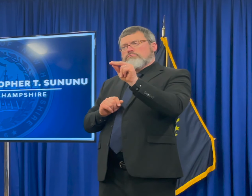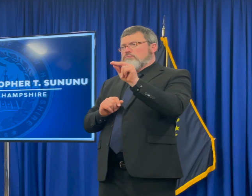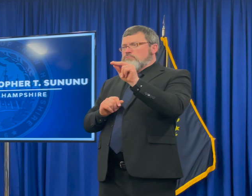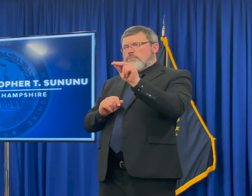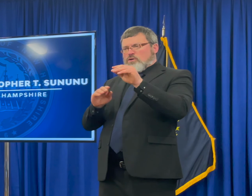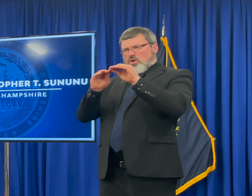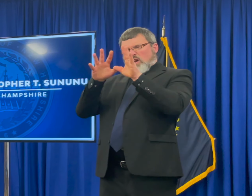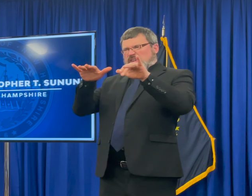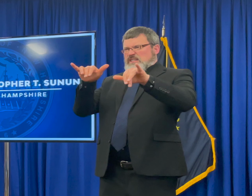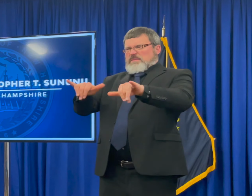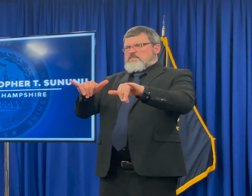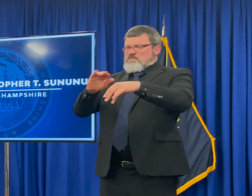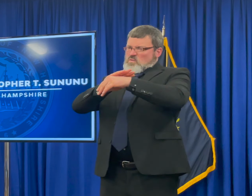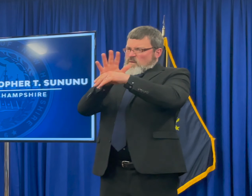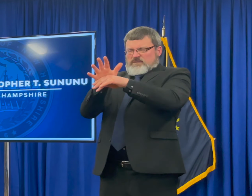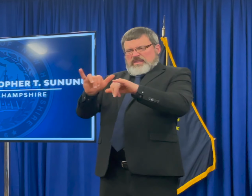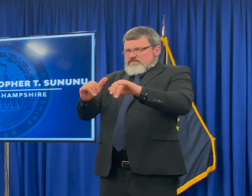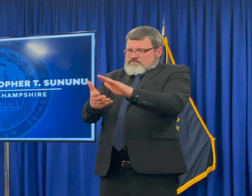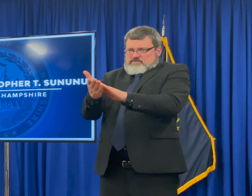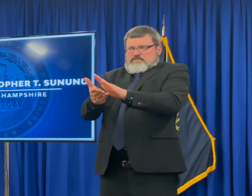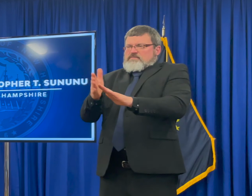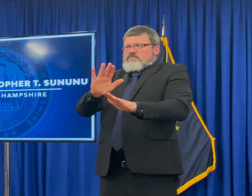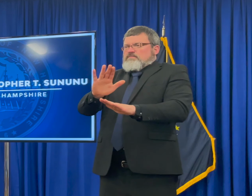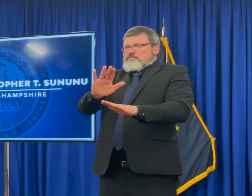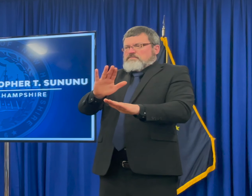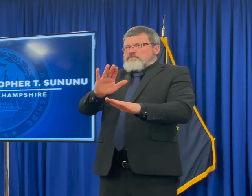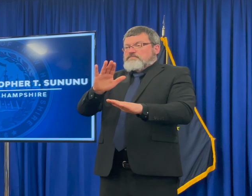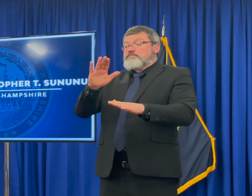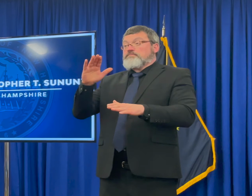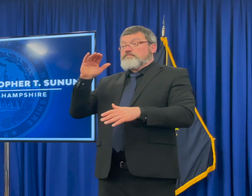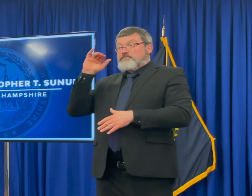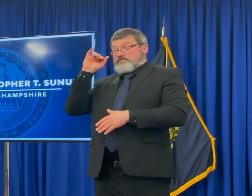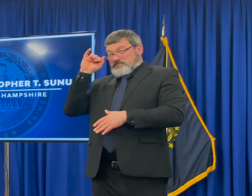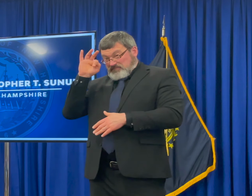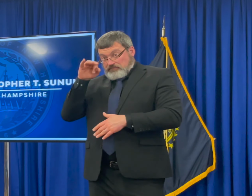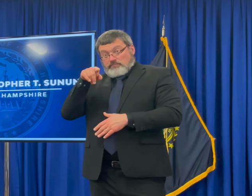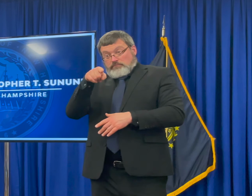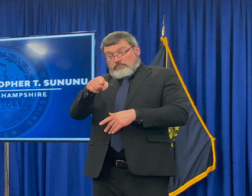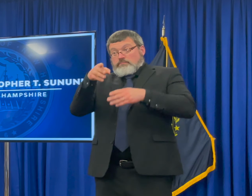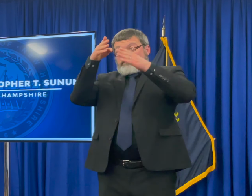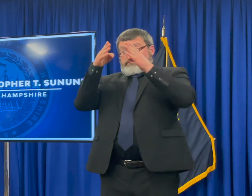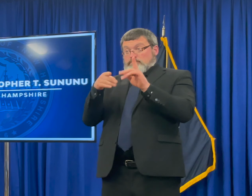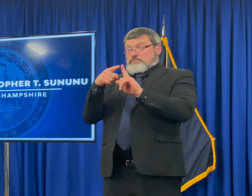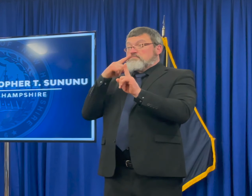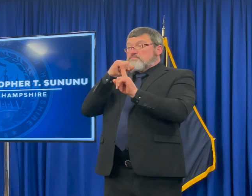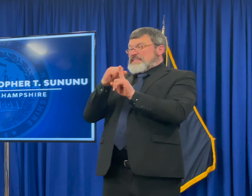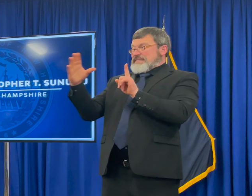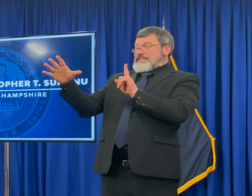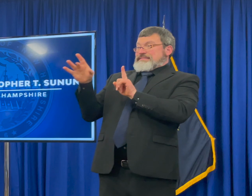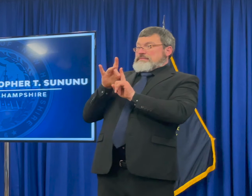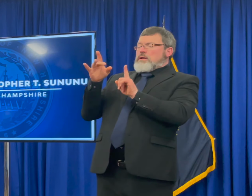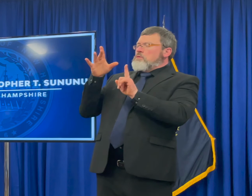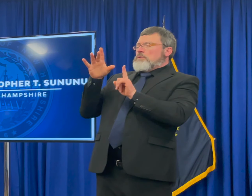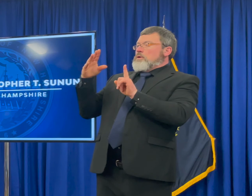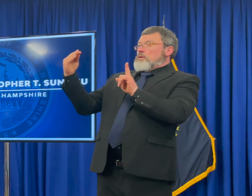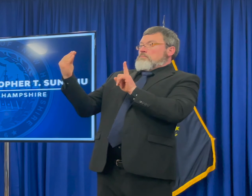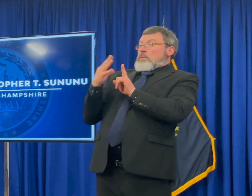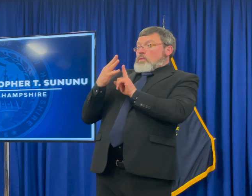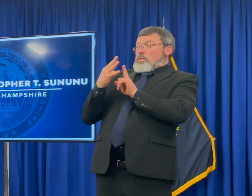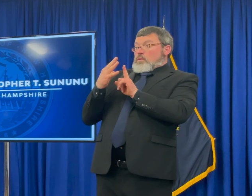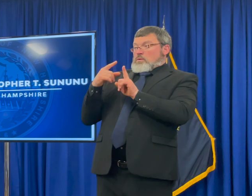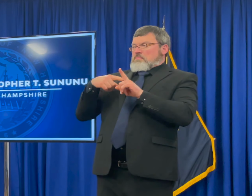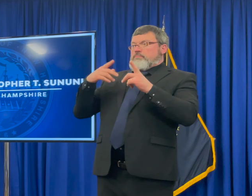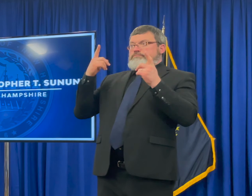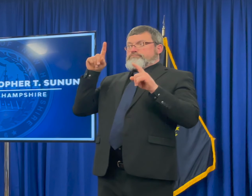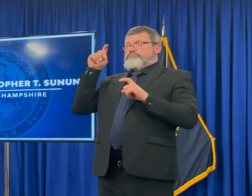exposed to COVID-19, they can develop or could develop infection